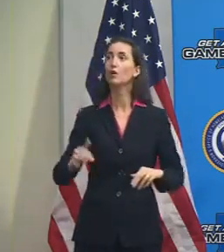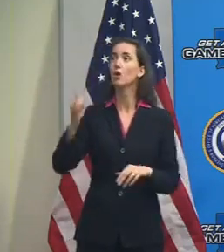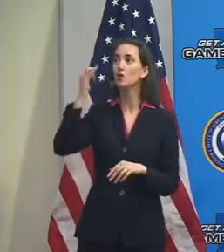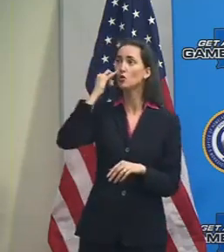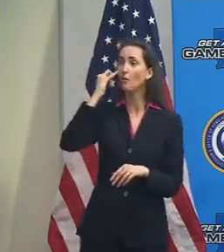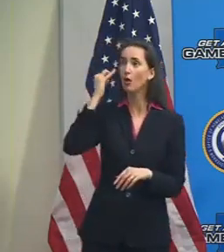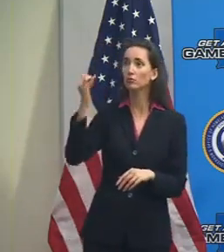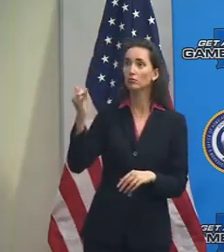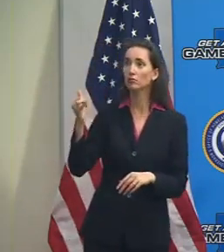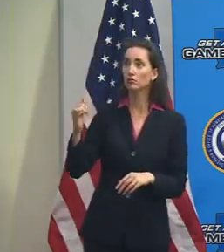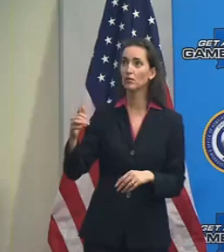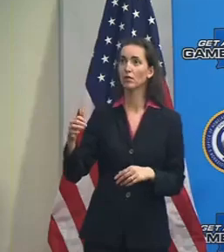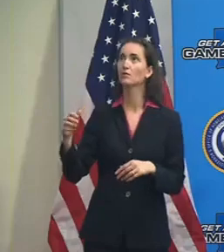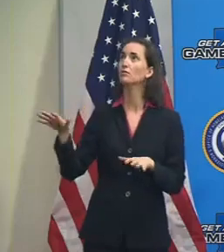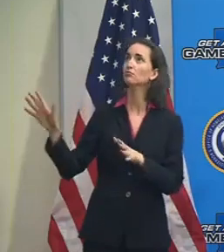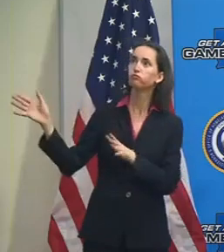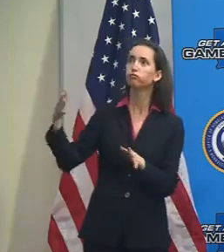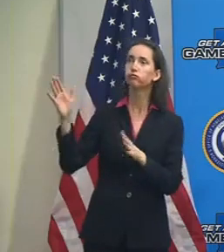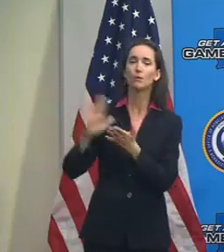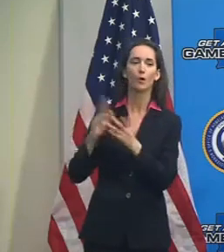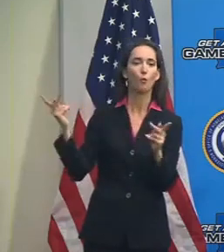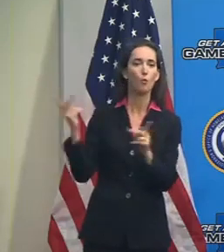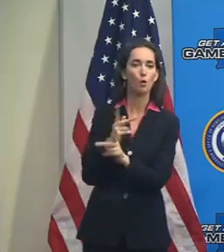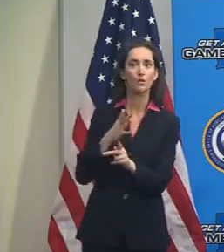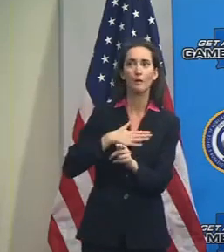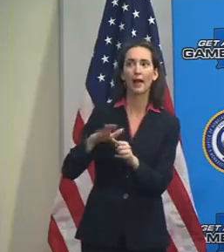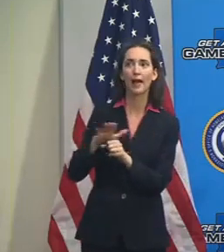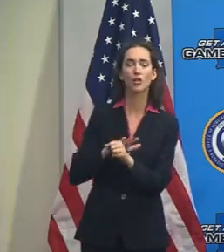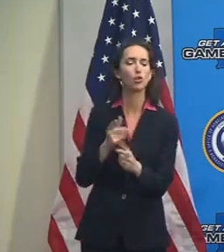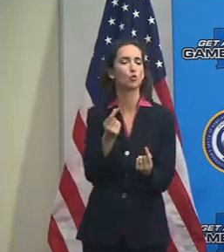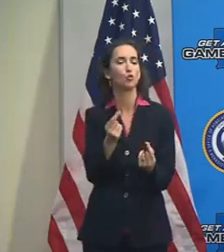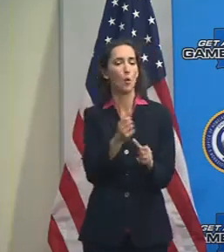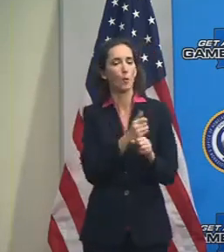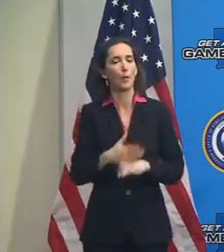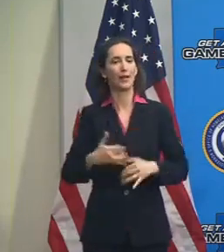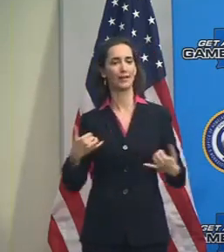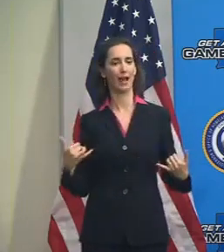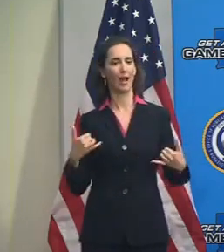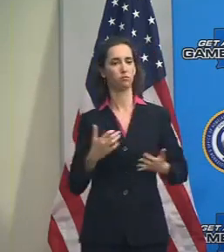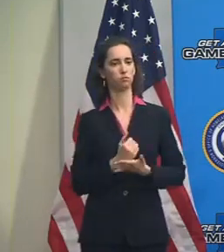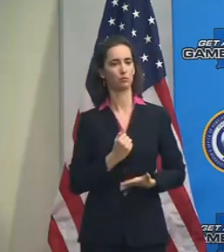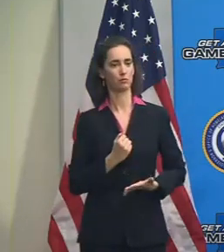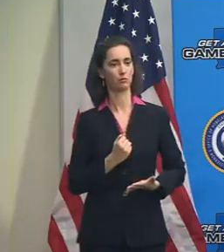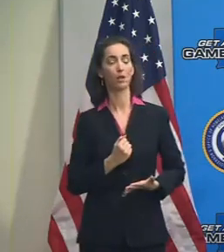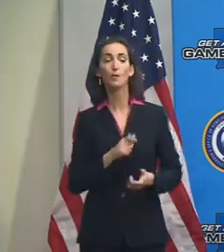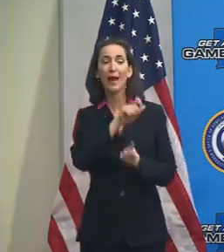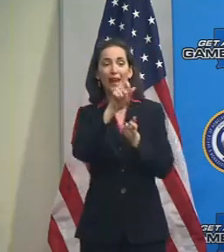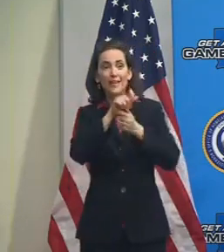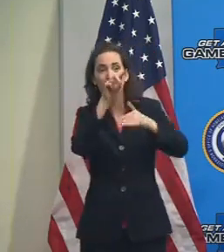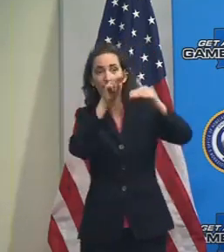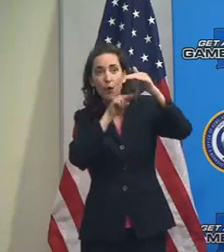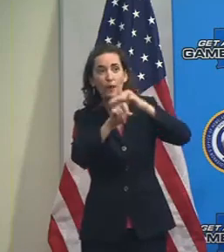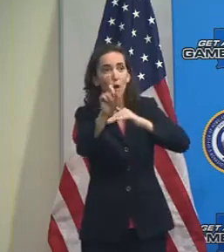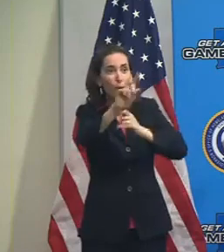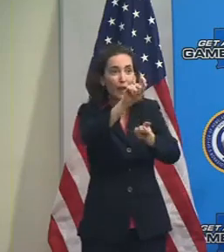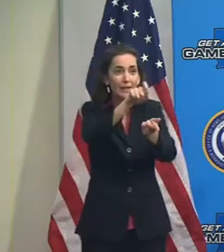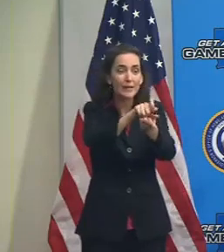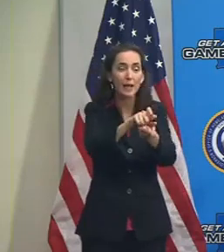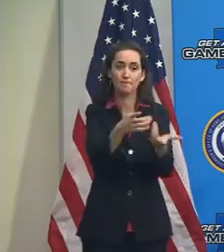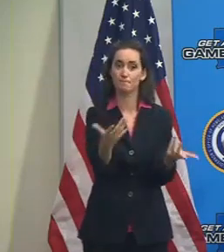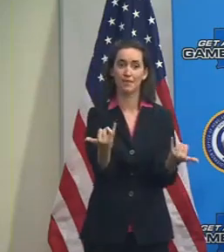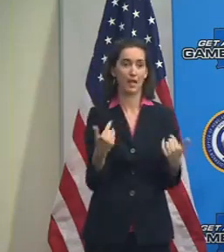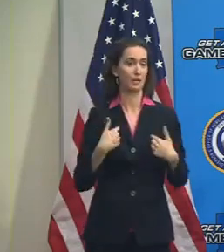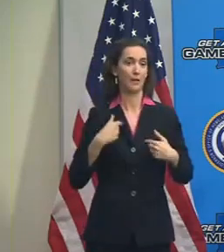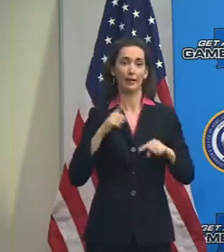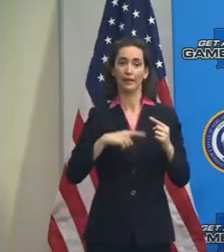see those worsening conditions are going to hit your area. As for the exact forecast, right now, unfortunately, I can't